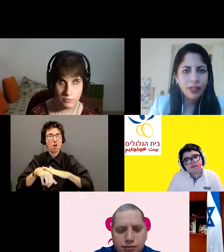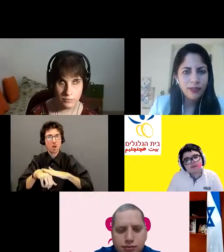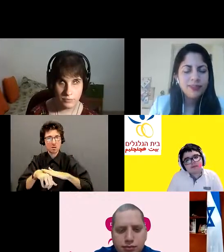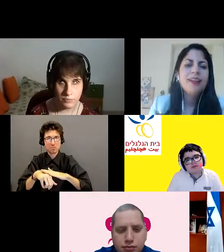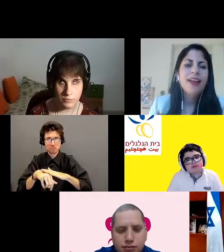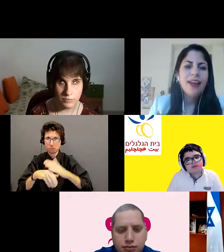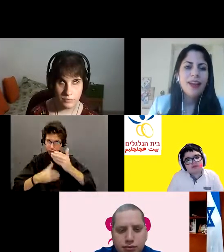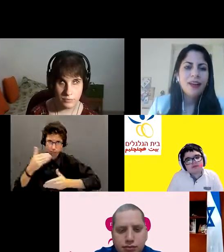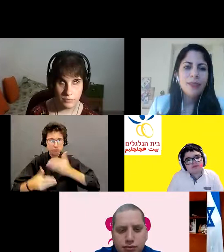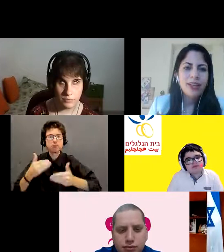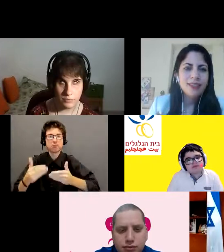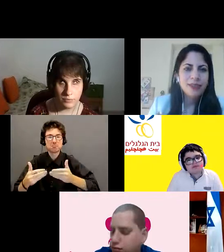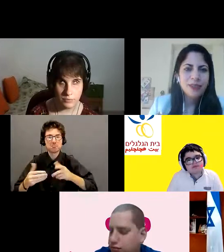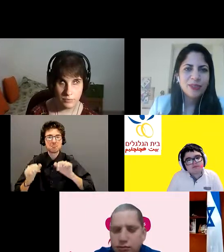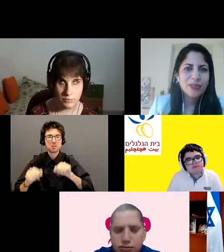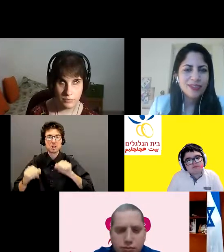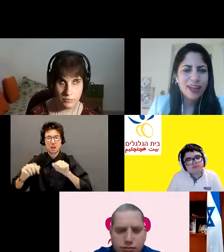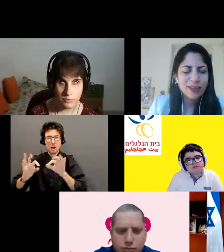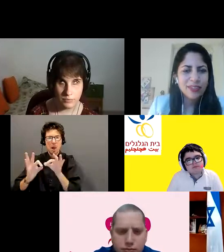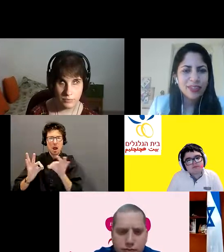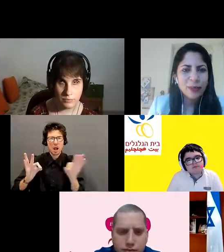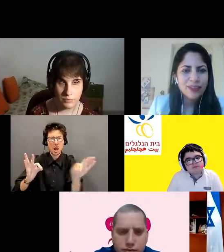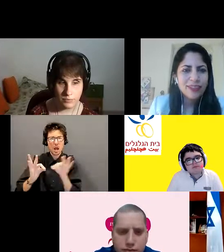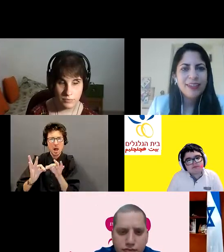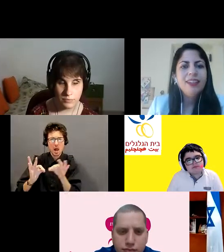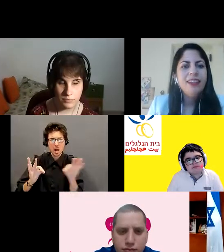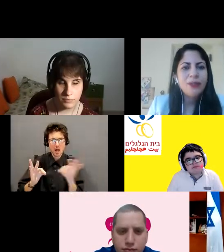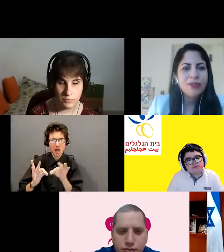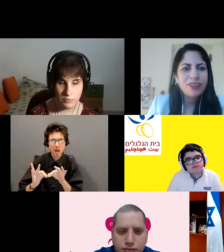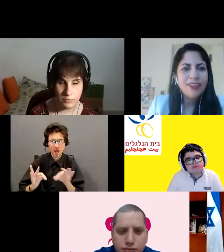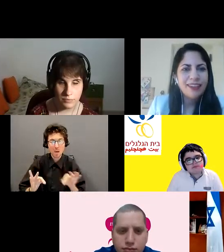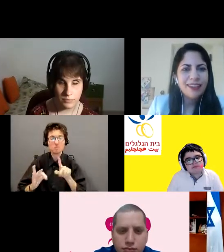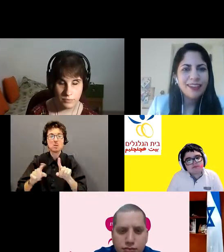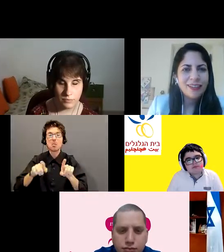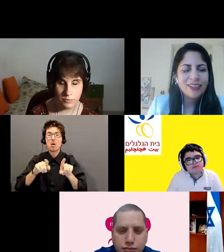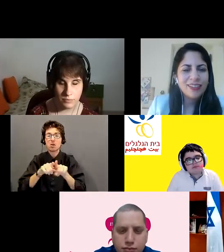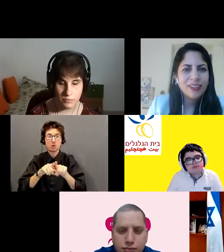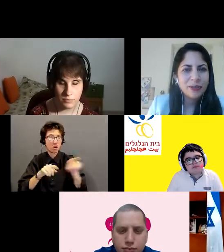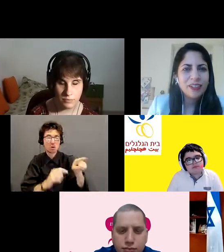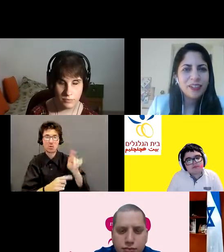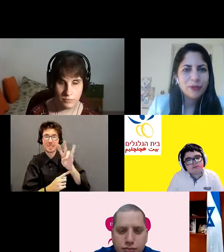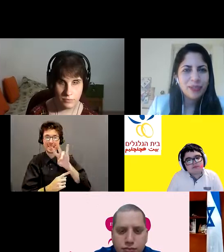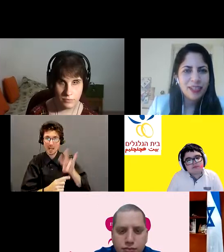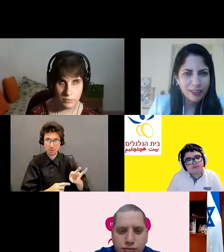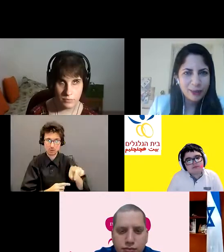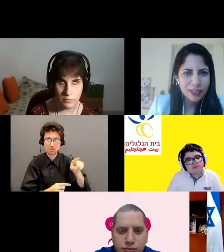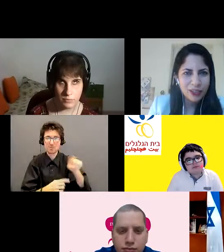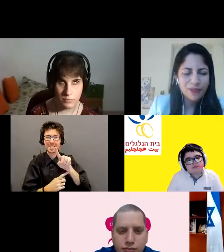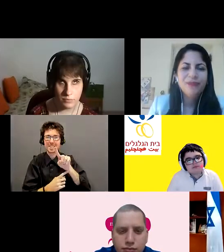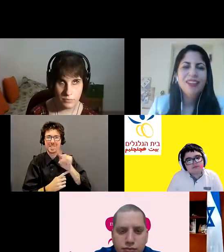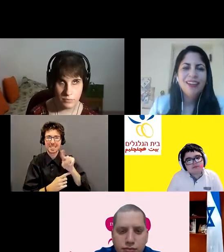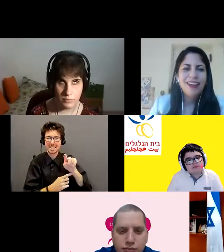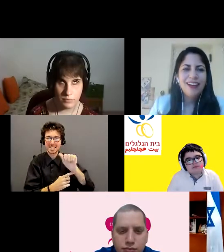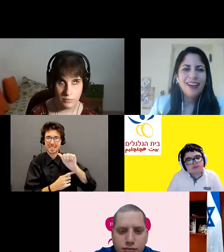on the screen. And with us is also Zachary Goldstein, who's giving us the interpretation for sign